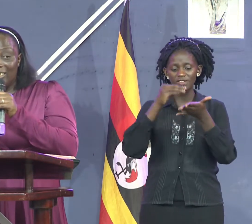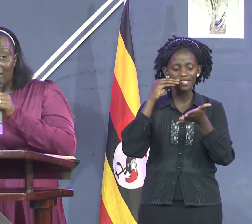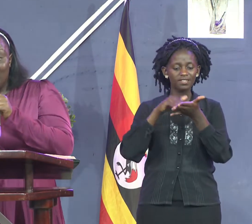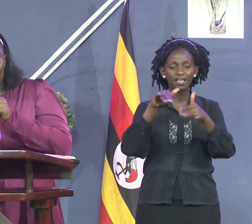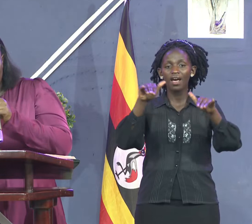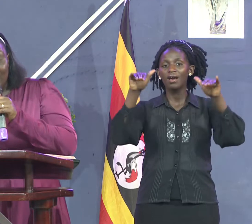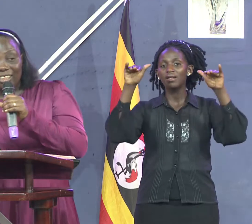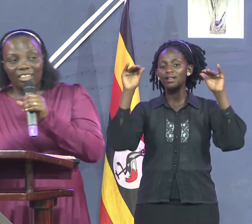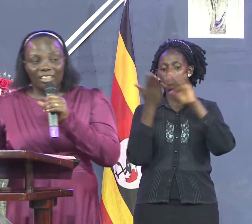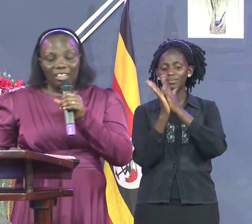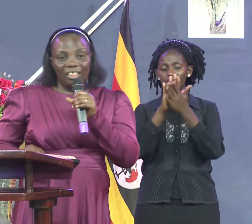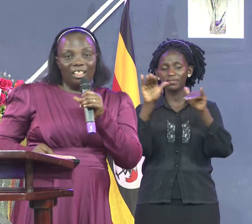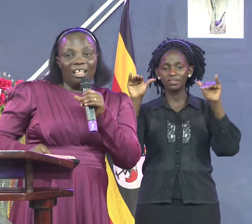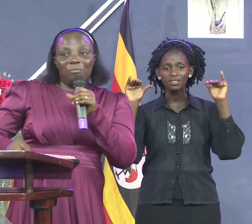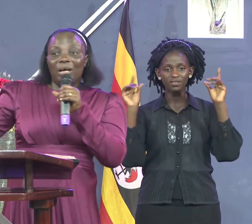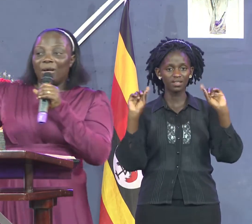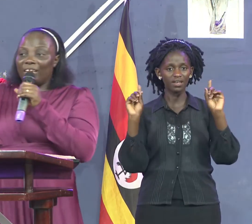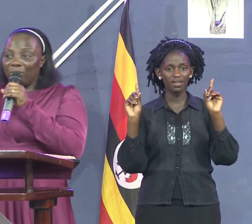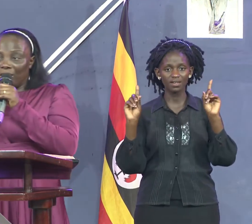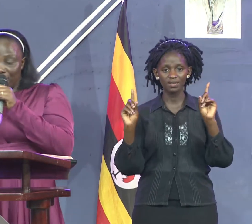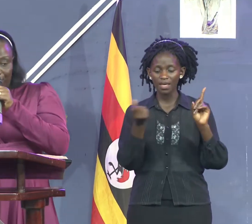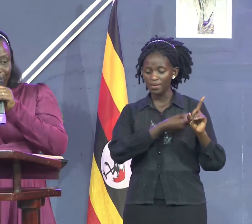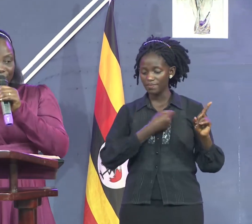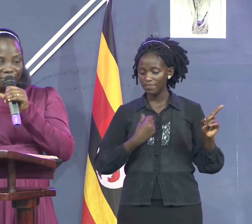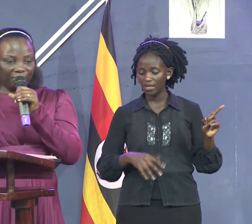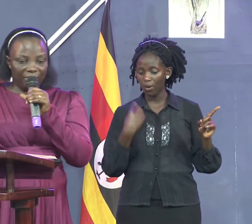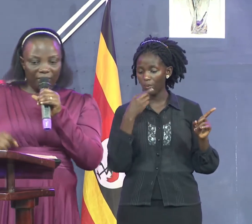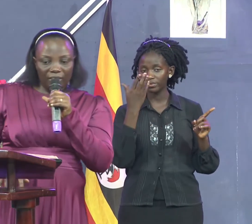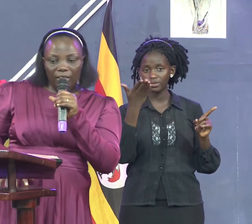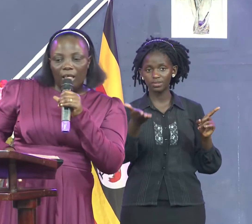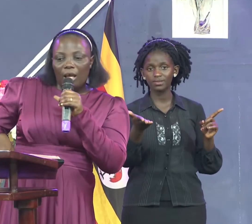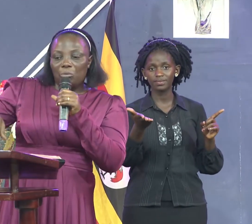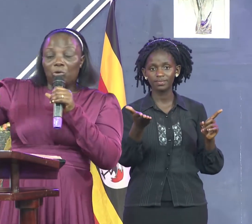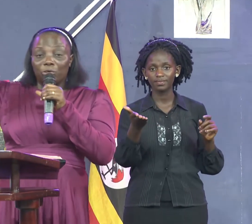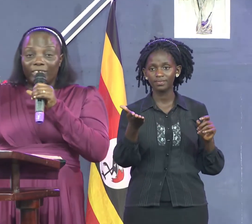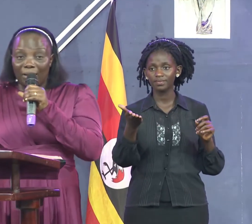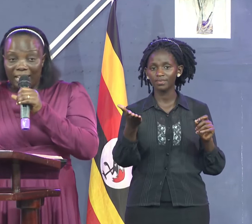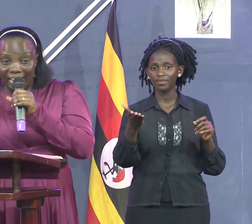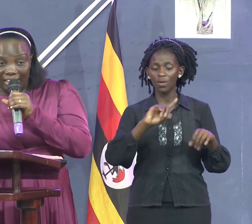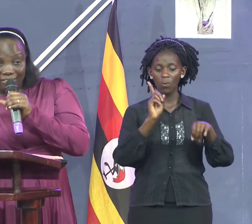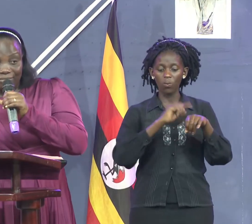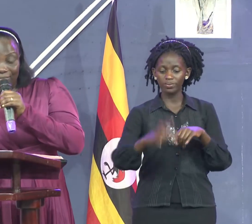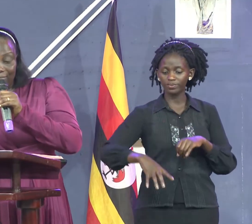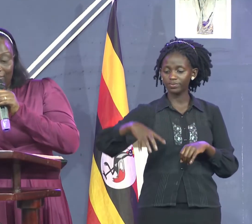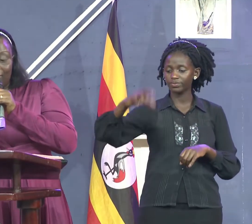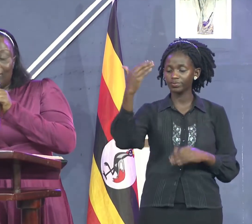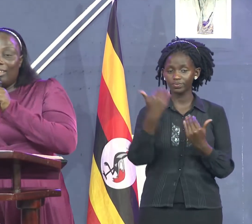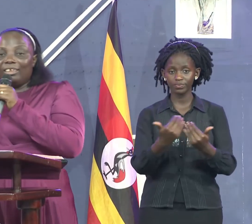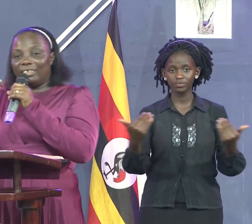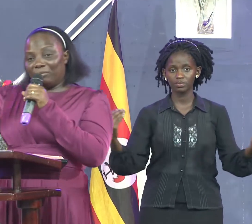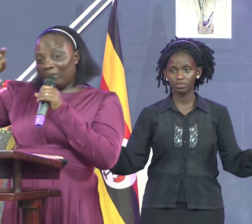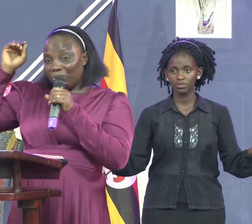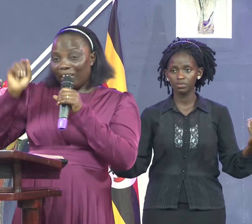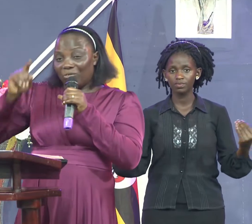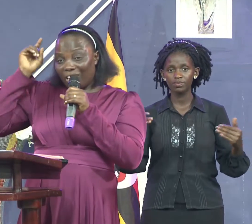That she does not feed on bread of idleness. Mama aliwano. The mother who is here, mukukuza abana, as you're nurturing up